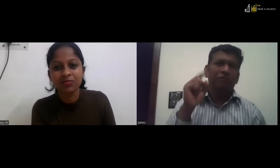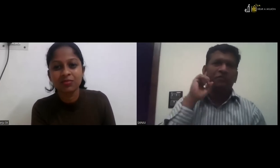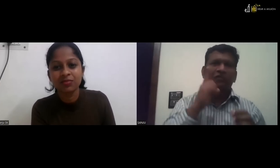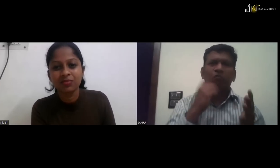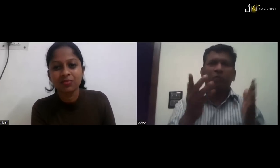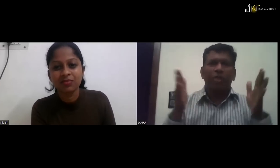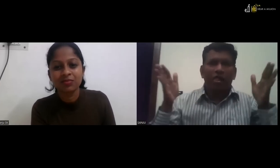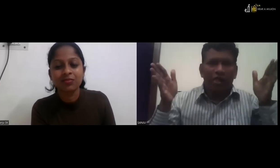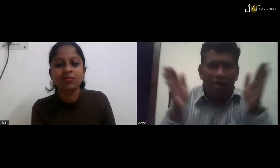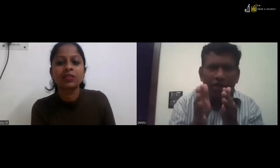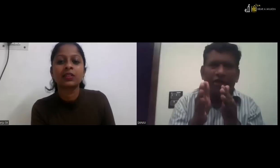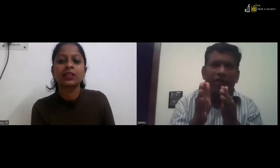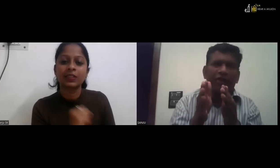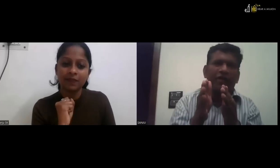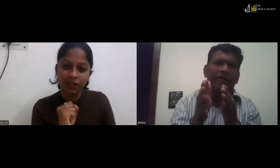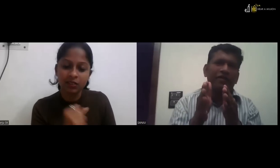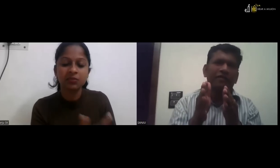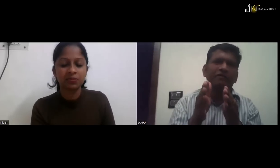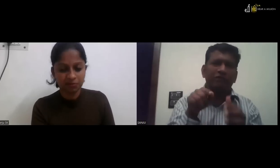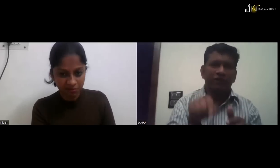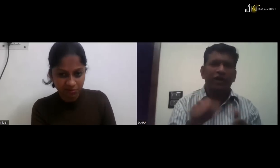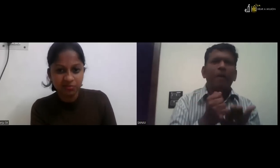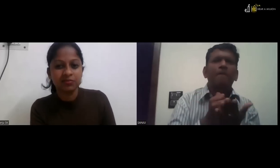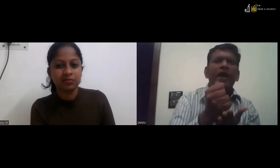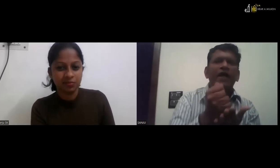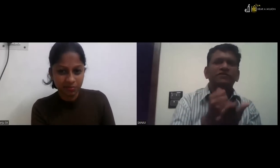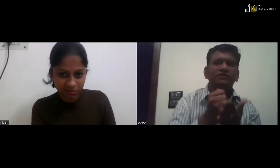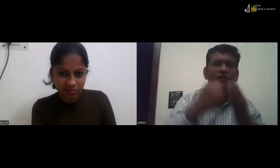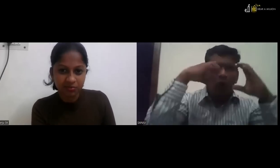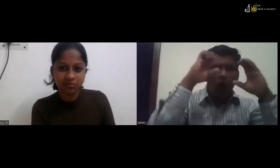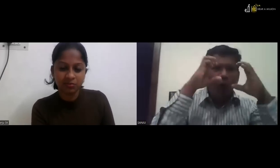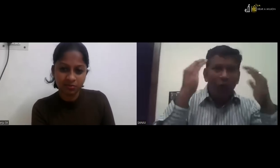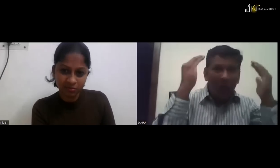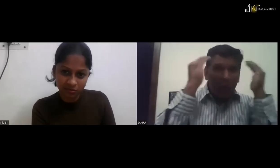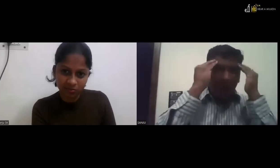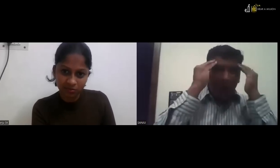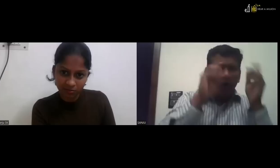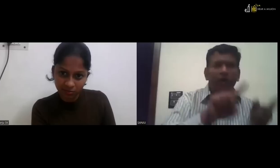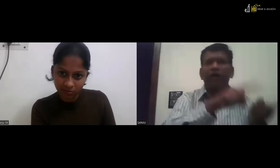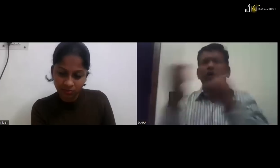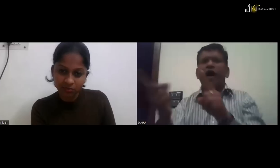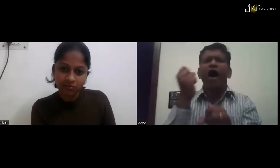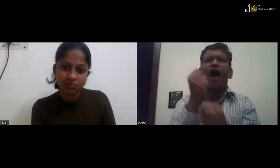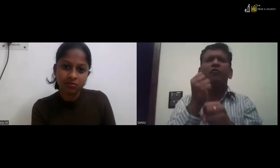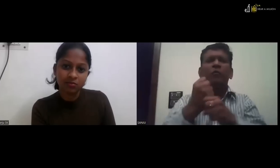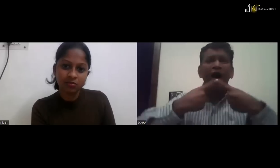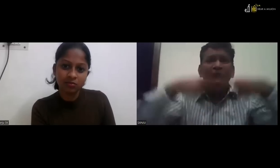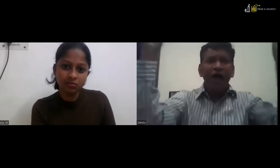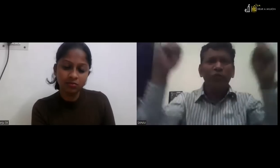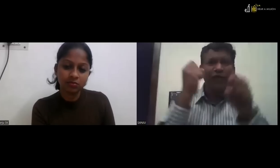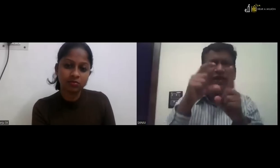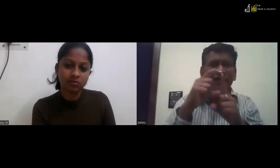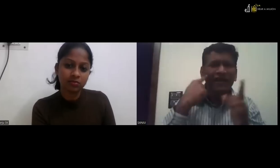when we share the data with them, it's quite like we will be, sorry, I didn't get it.